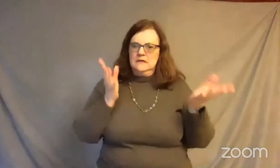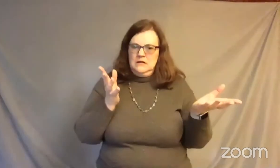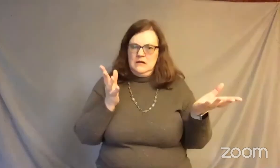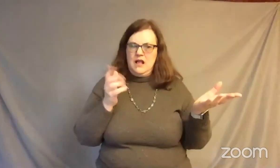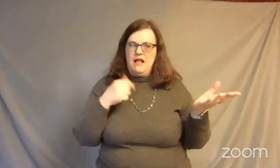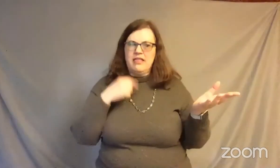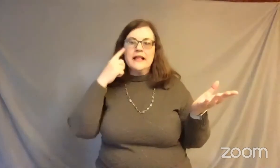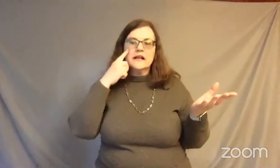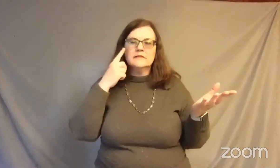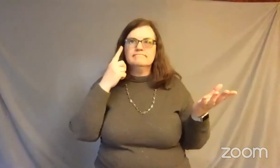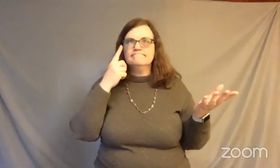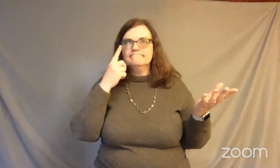acquisition.